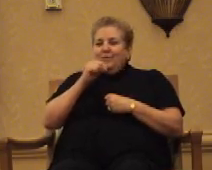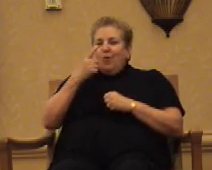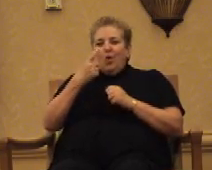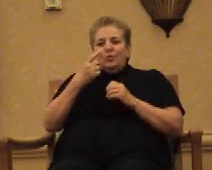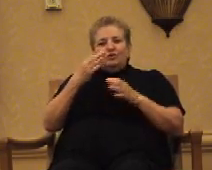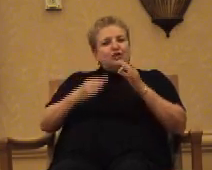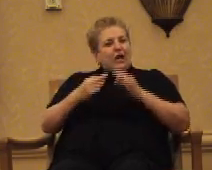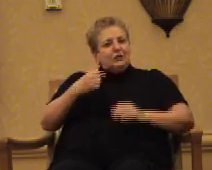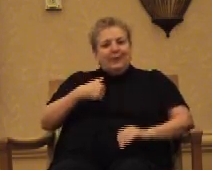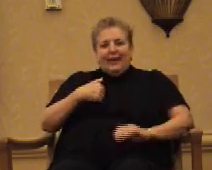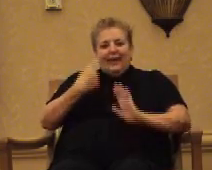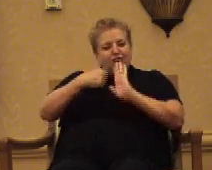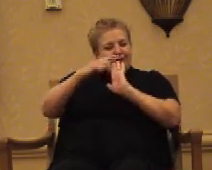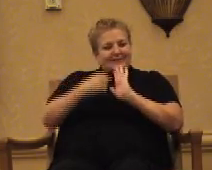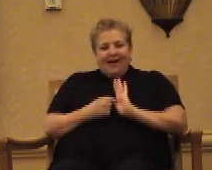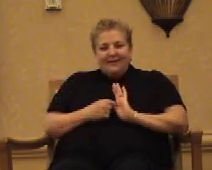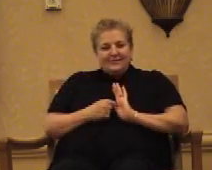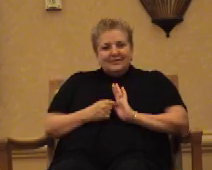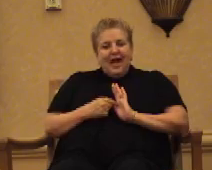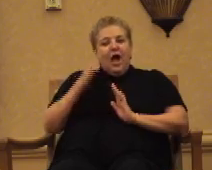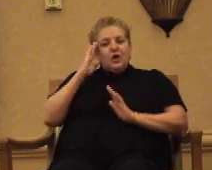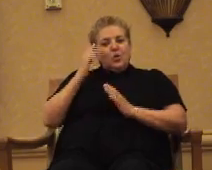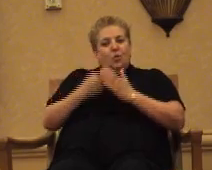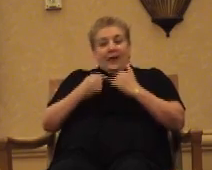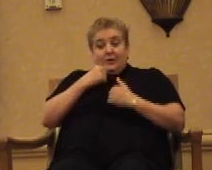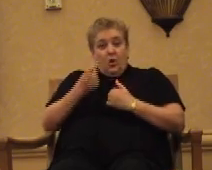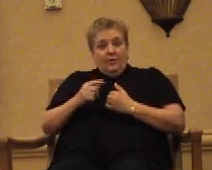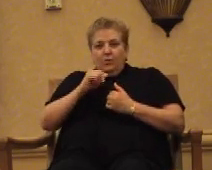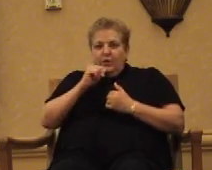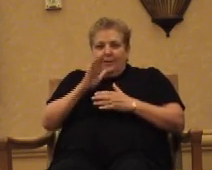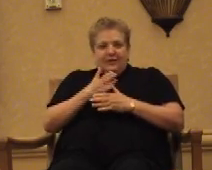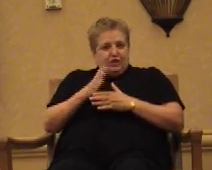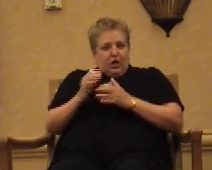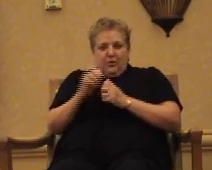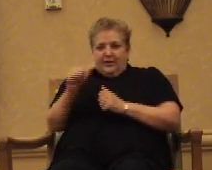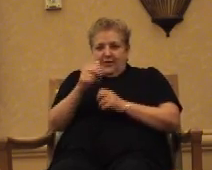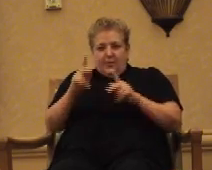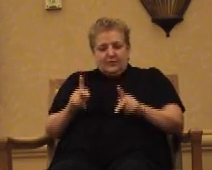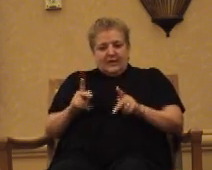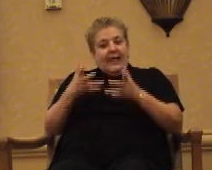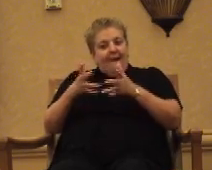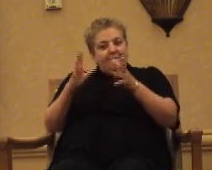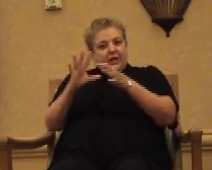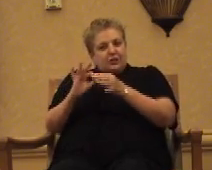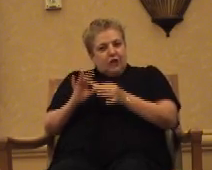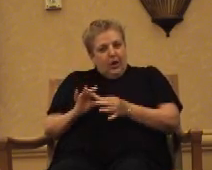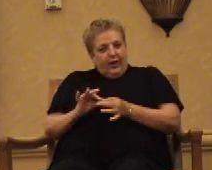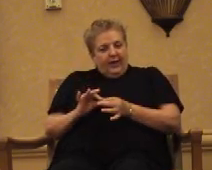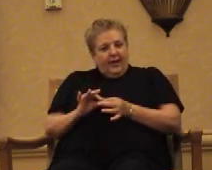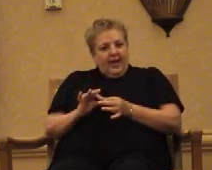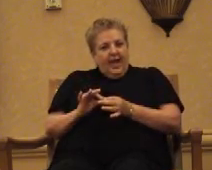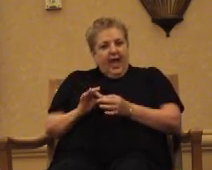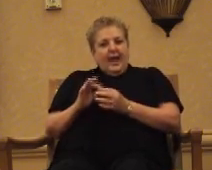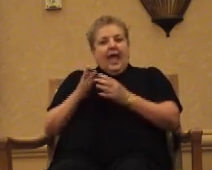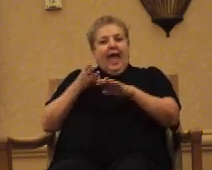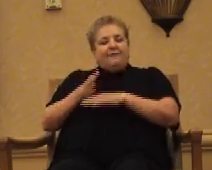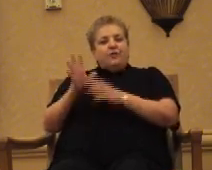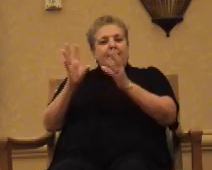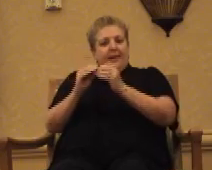told him would never be shared with another person. And he finished sharing, and I went up to him after the meeting, and I said the thing I think that's the